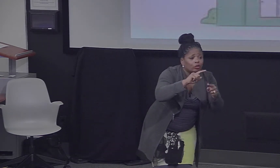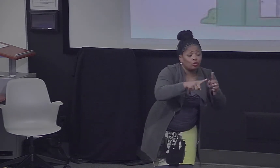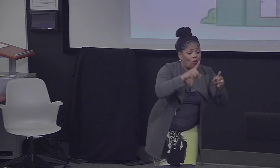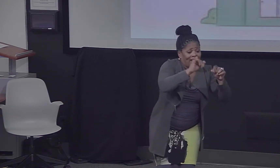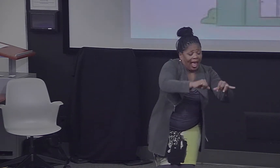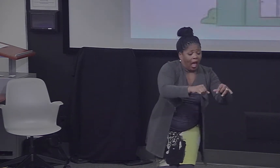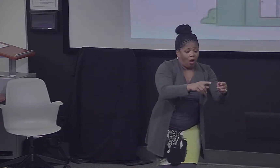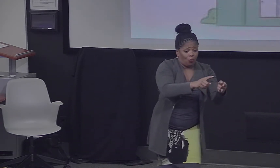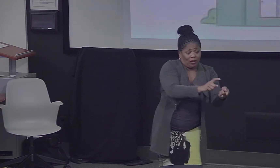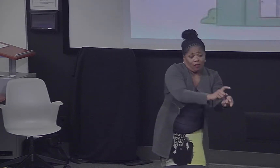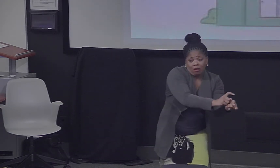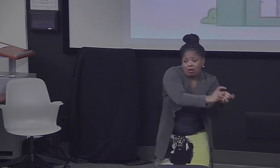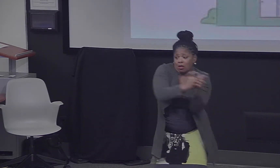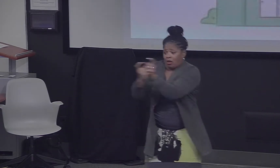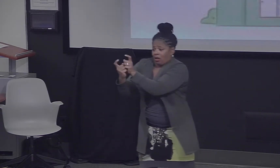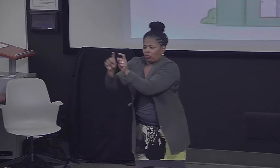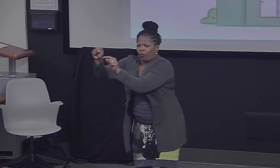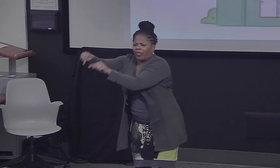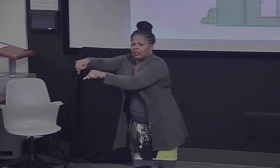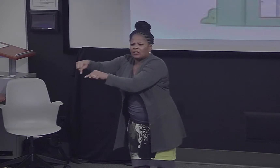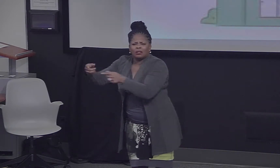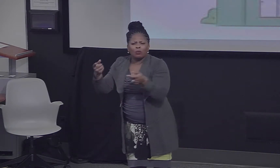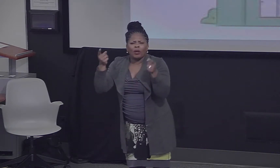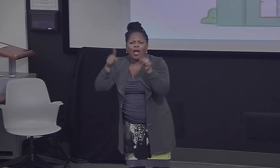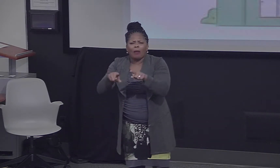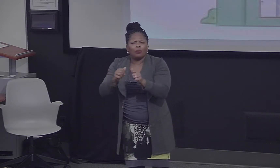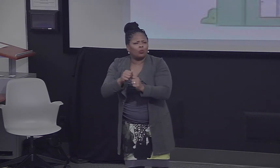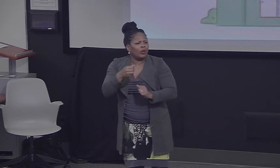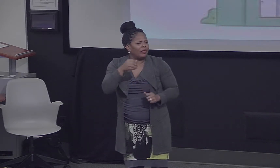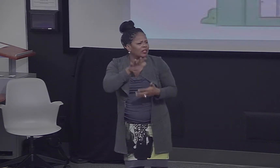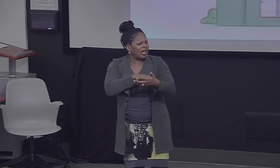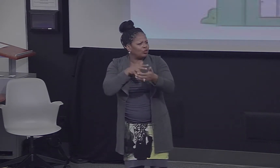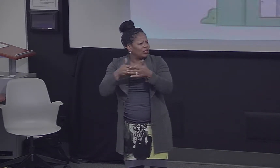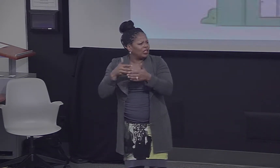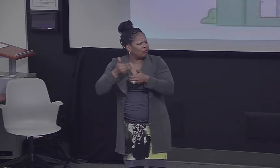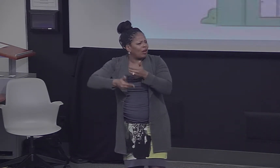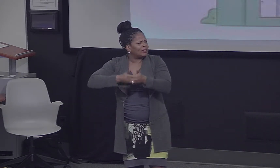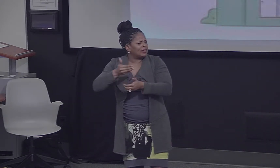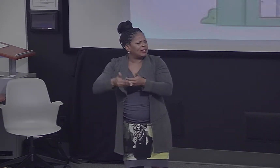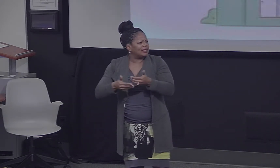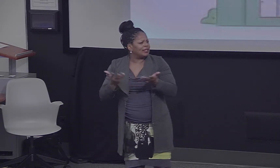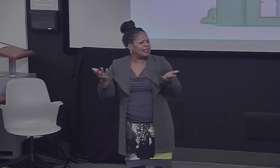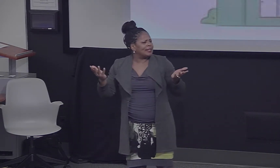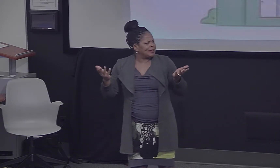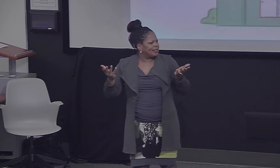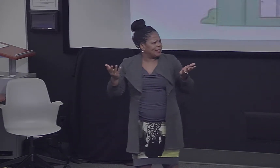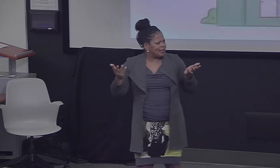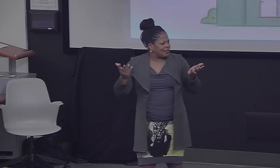to jobs. So that what occurred with retail is similar to what happened within the scheduling